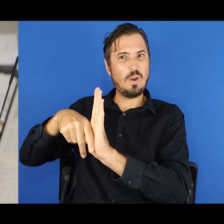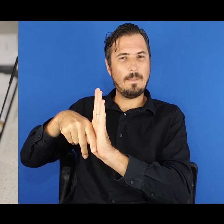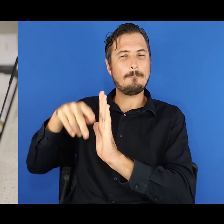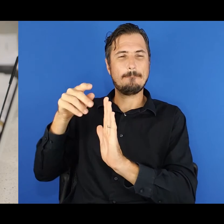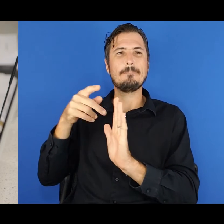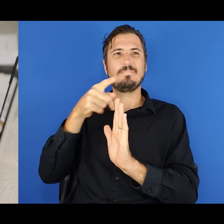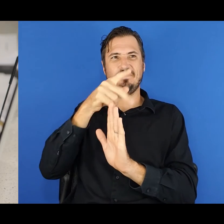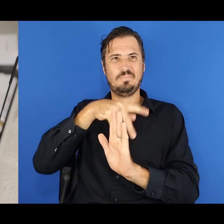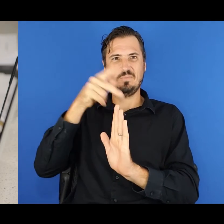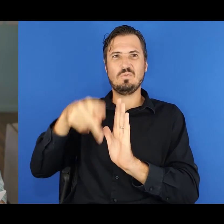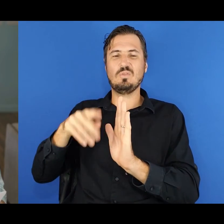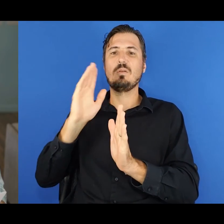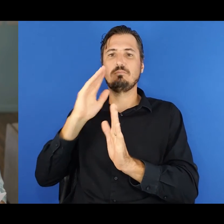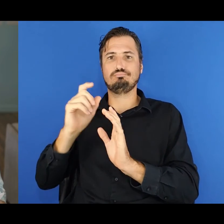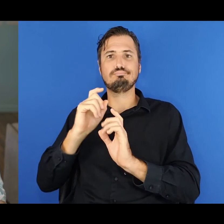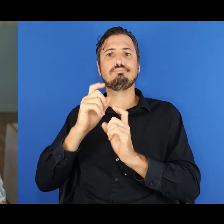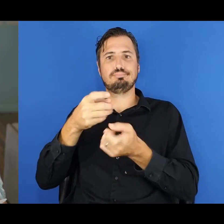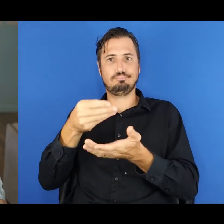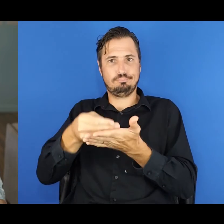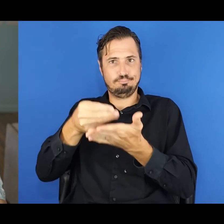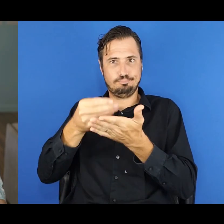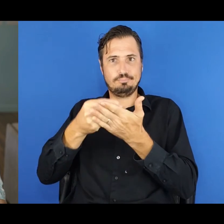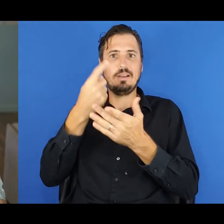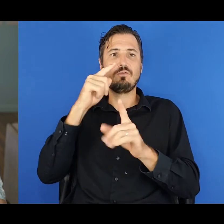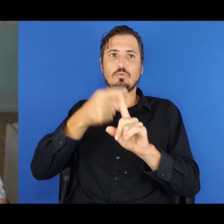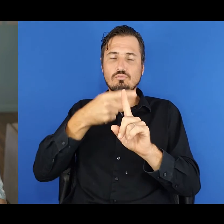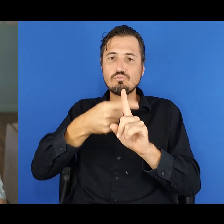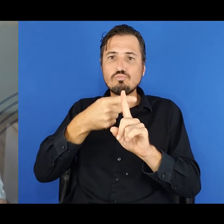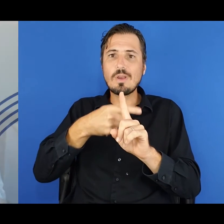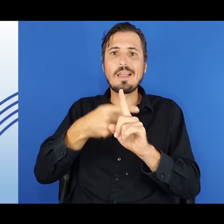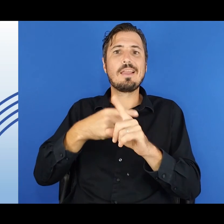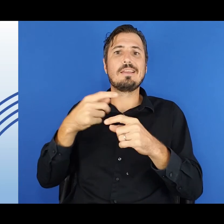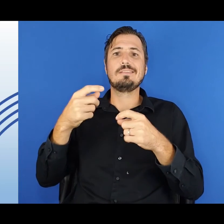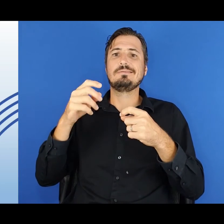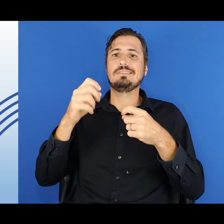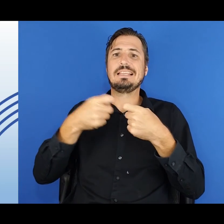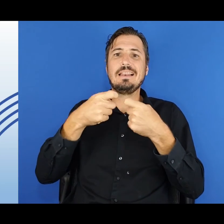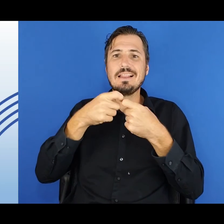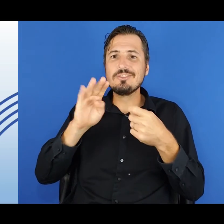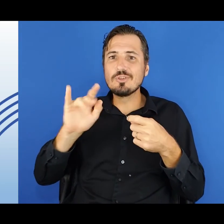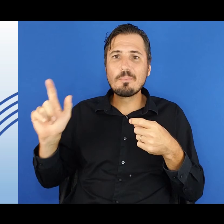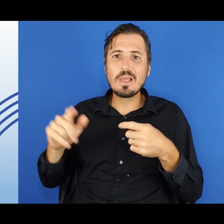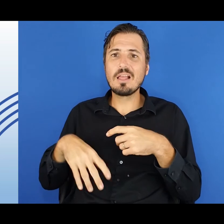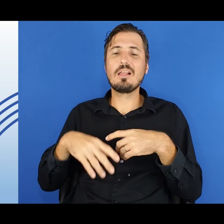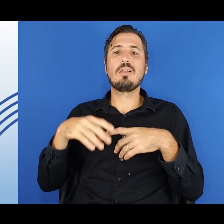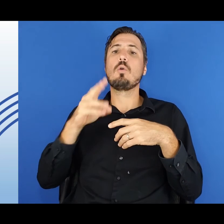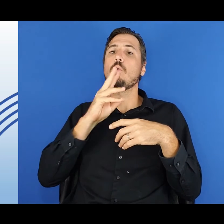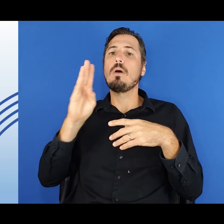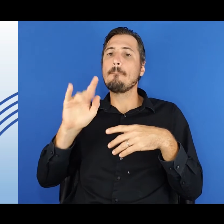to this program. Applications are accepted online at